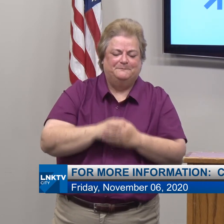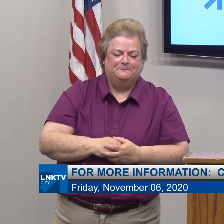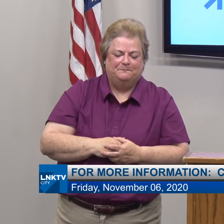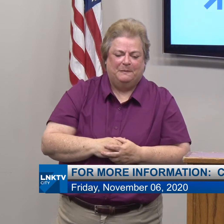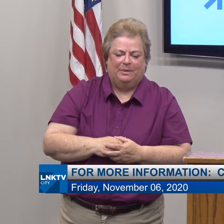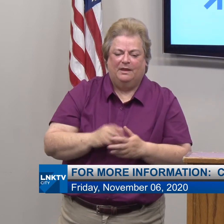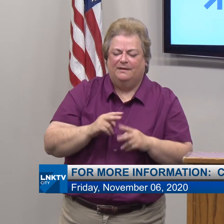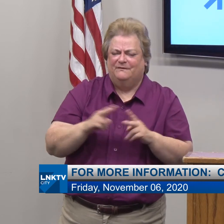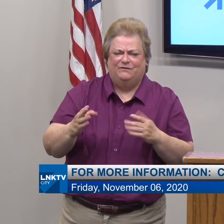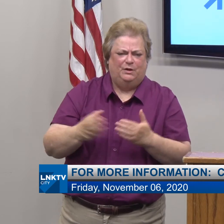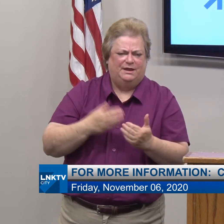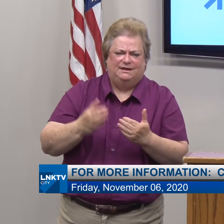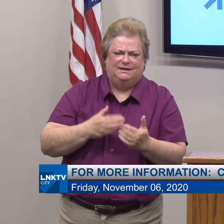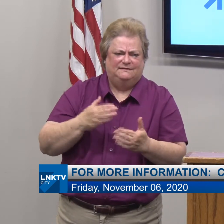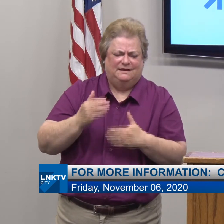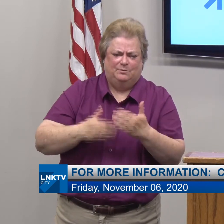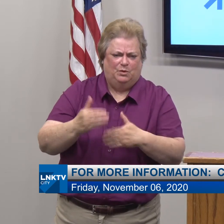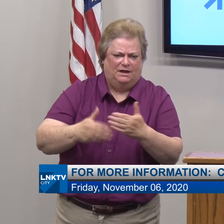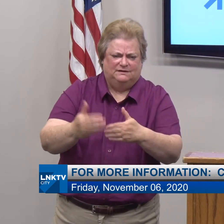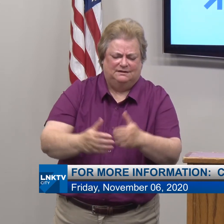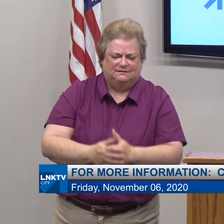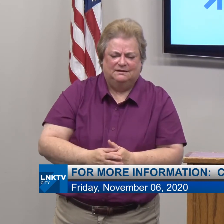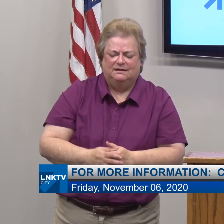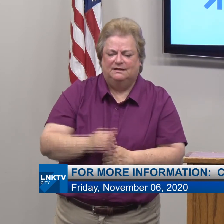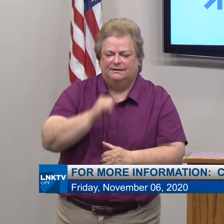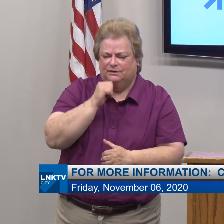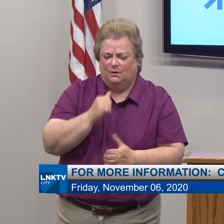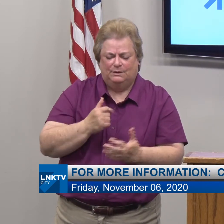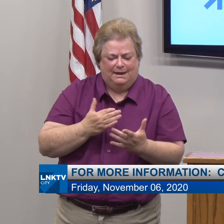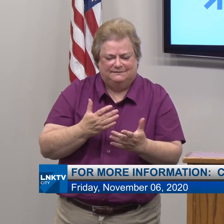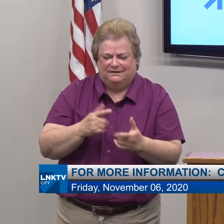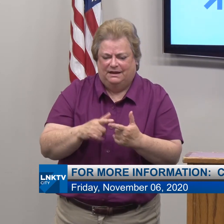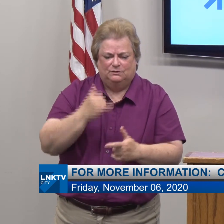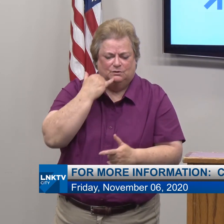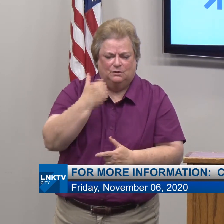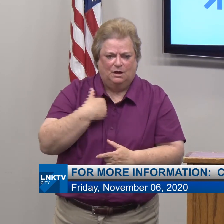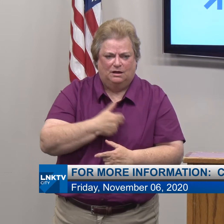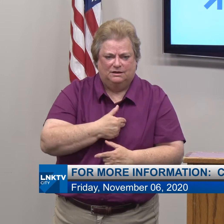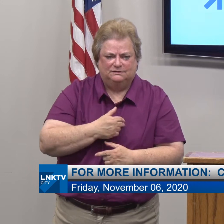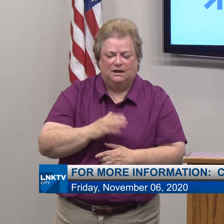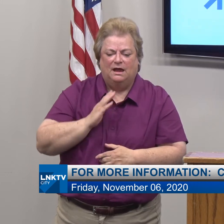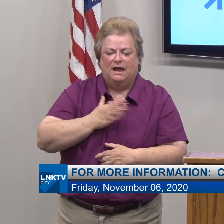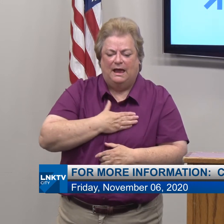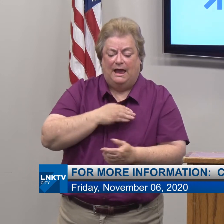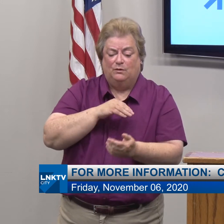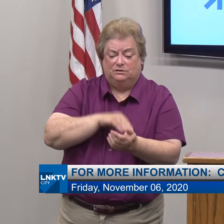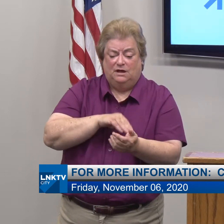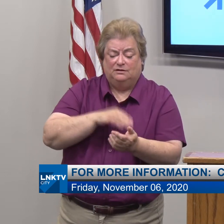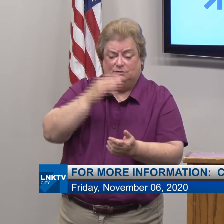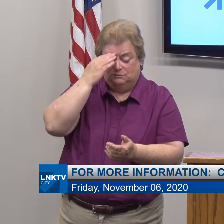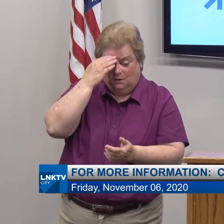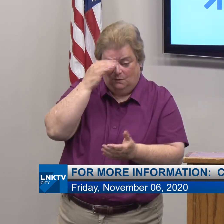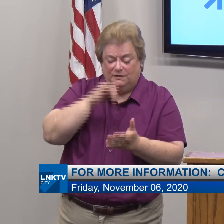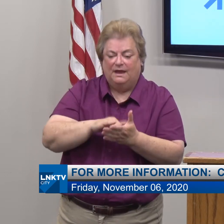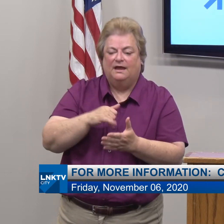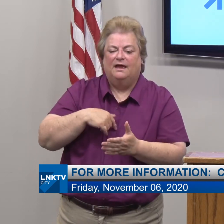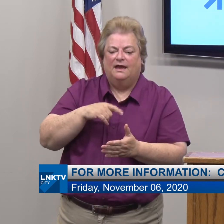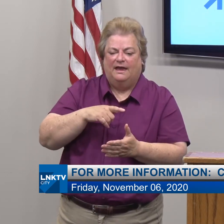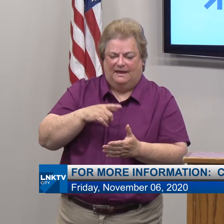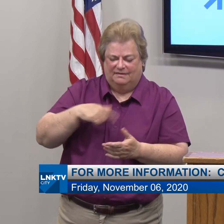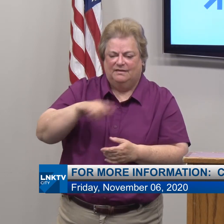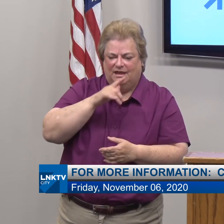very easy process. So please don't hesitate to call us. And our physicians know that, and they'll refer you